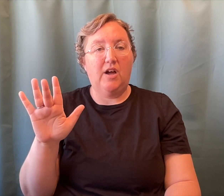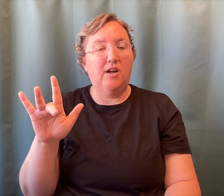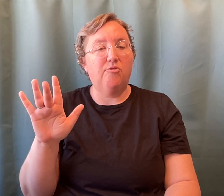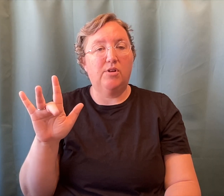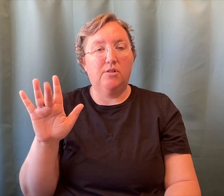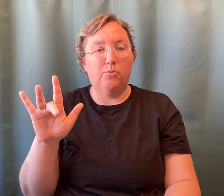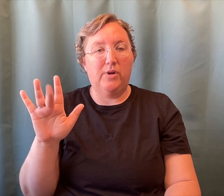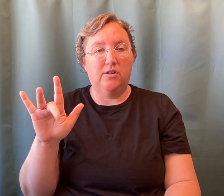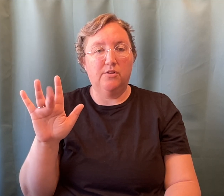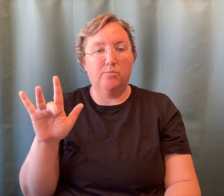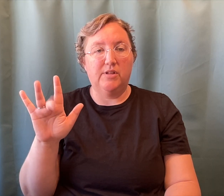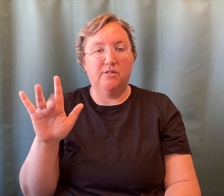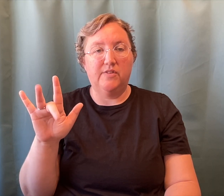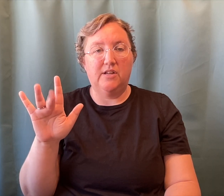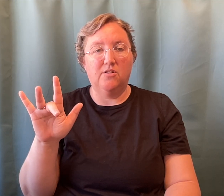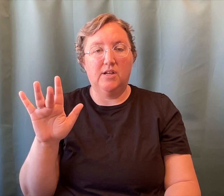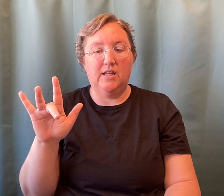25, wiggle your middle finger again.